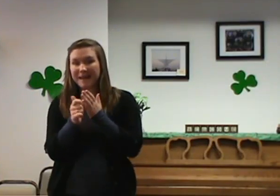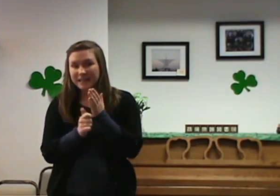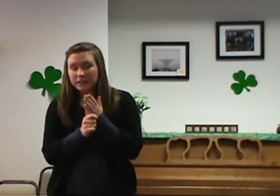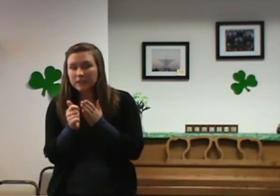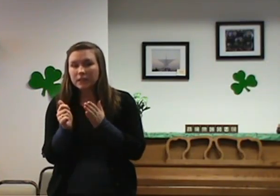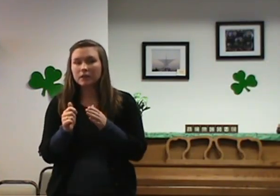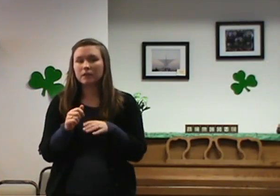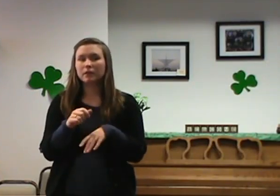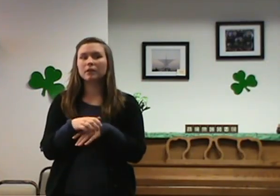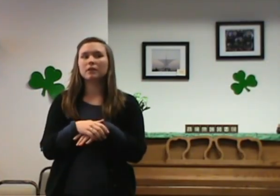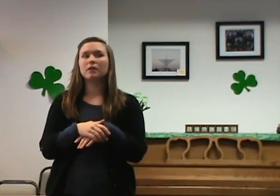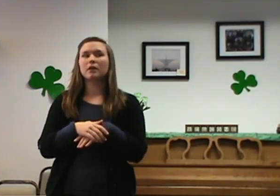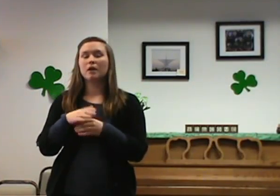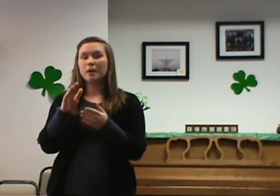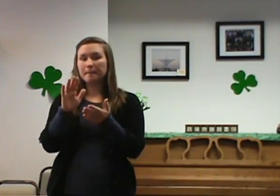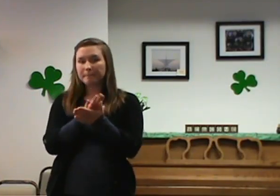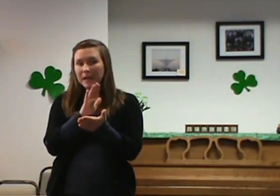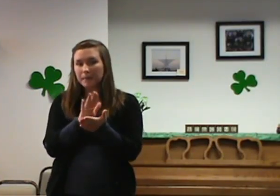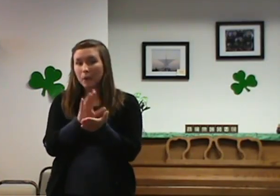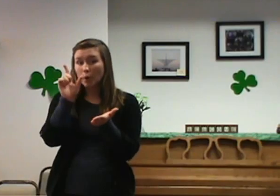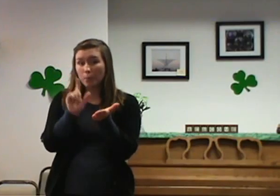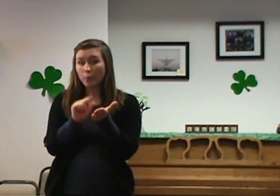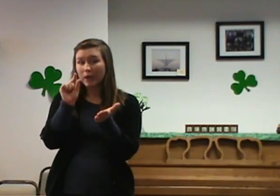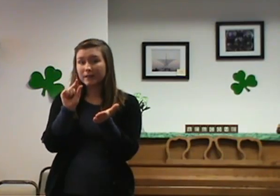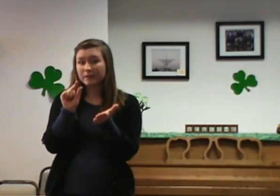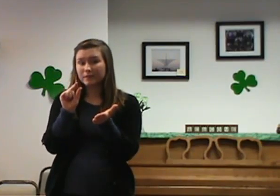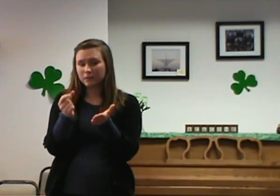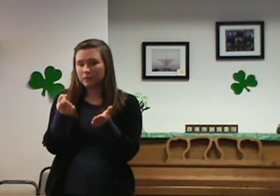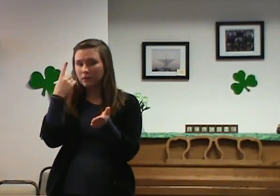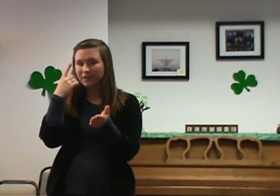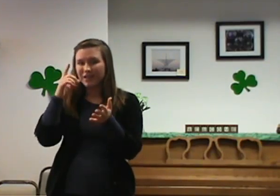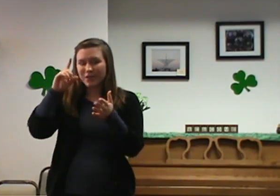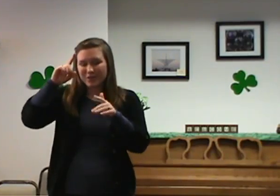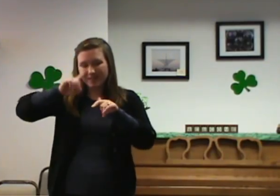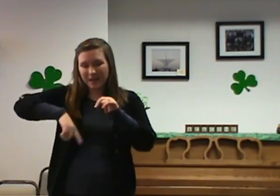handwritten documents. So they can put mail under it, they can put bills under it,